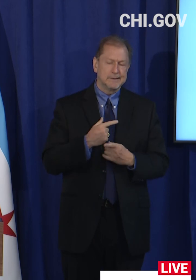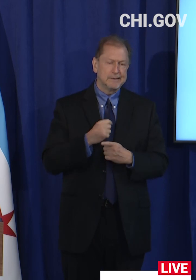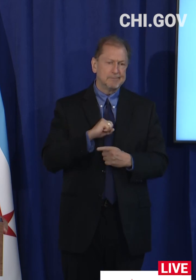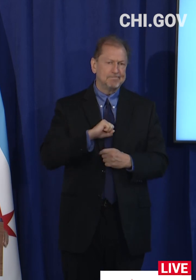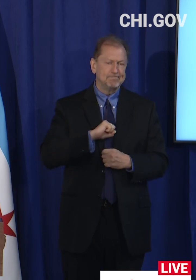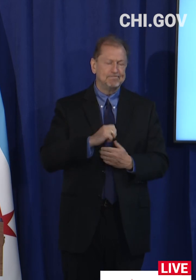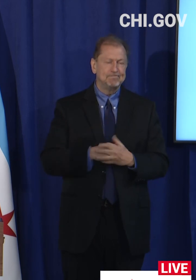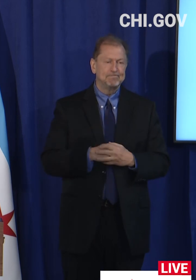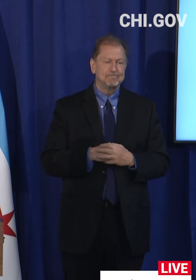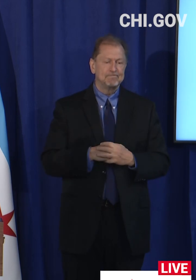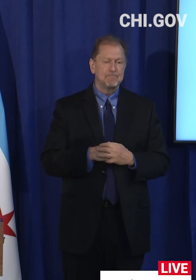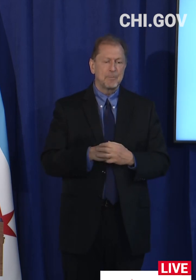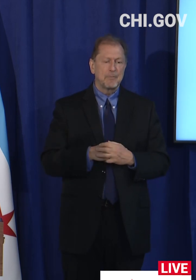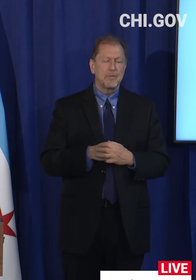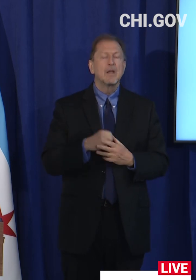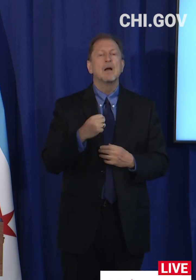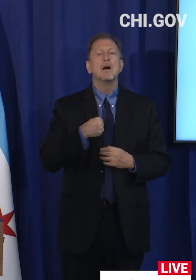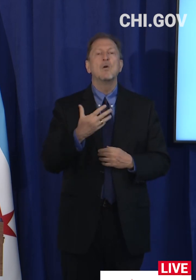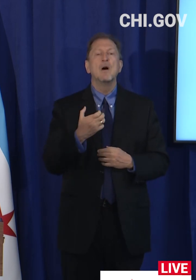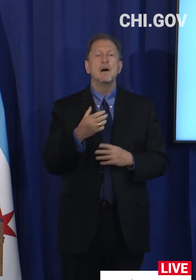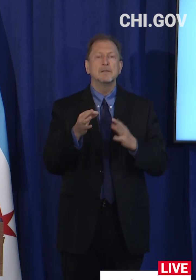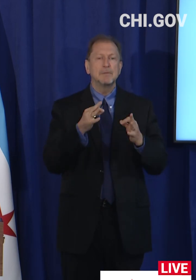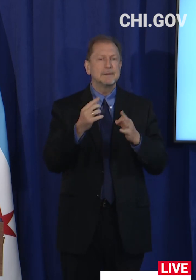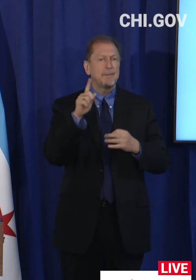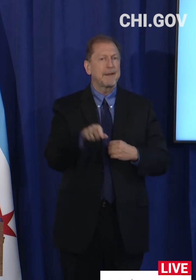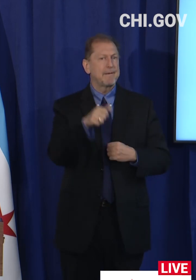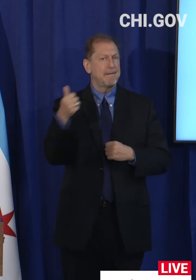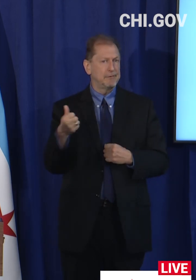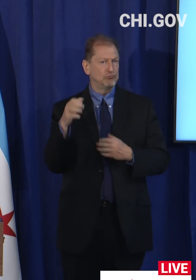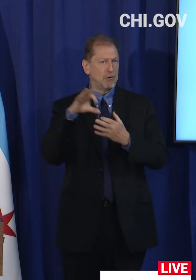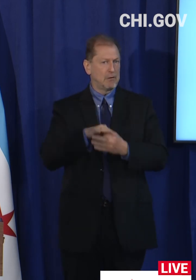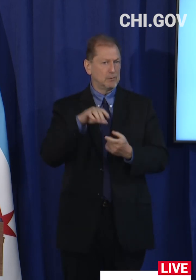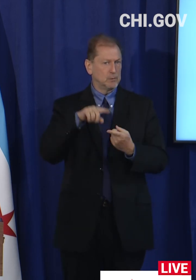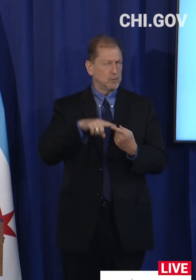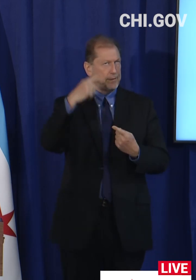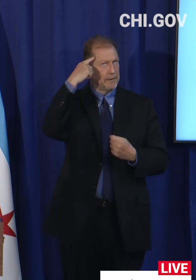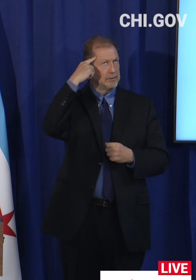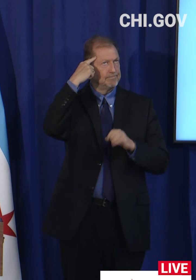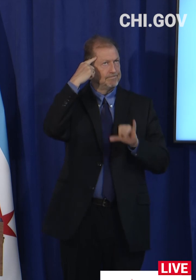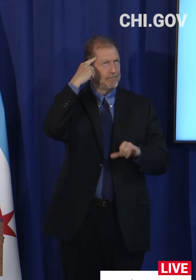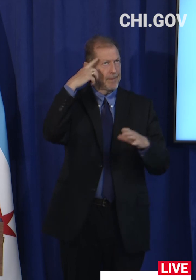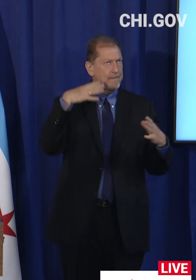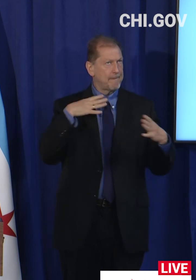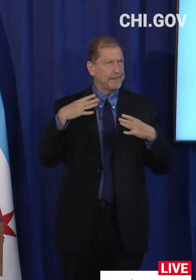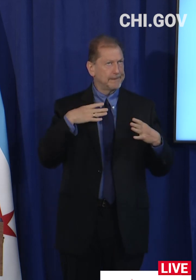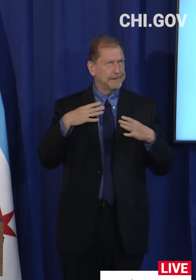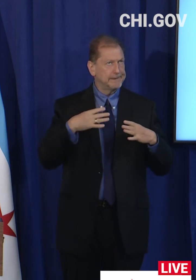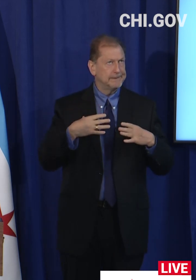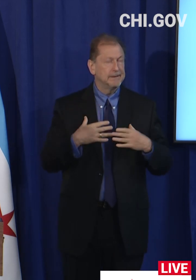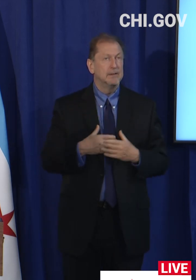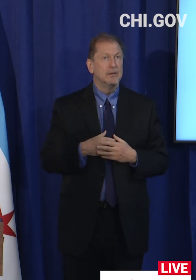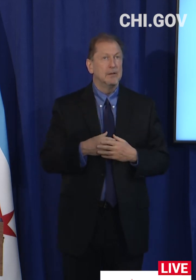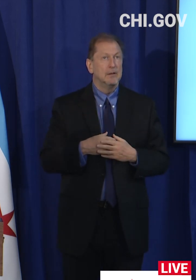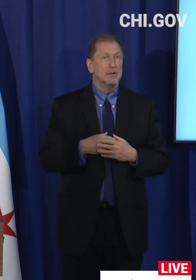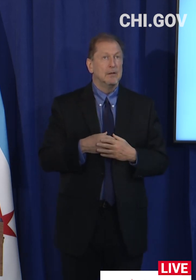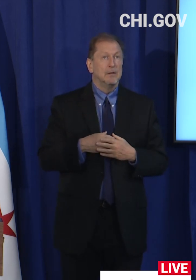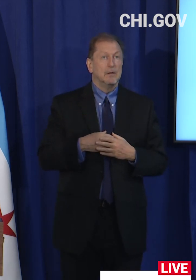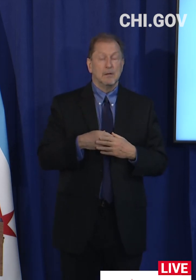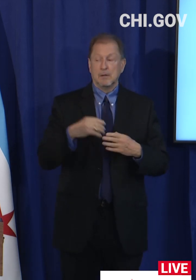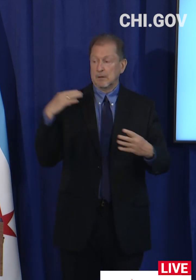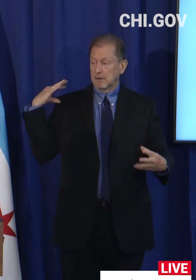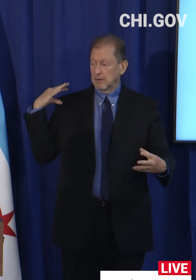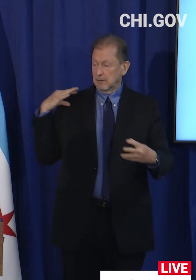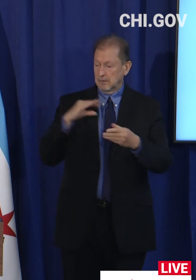is important for us to be cognizant of over the holidays. To put it mildly, this has been an